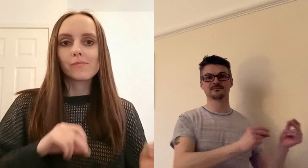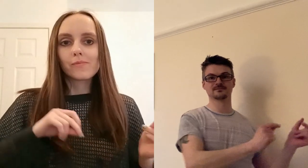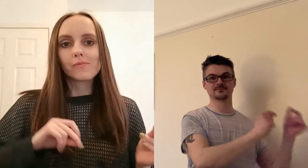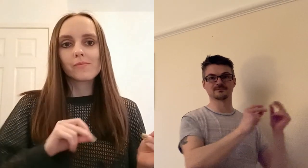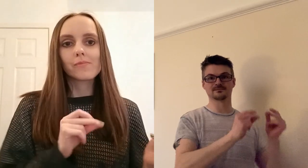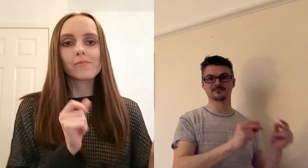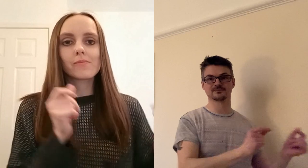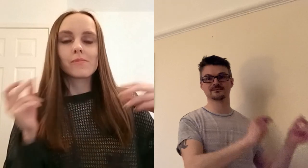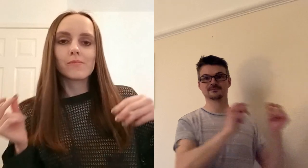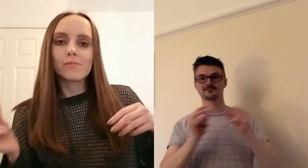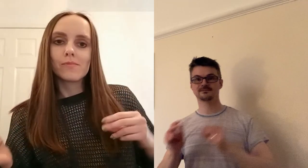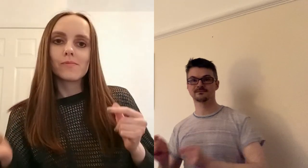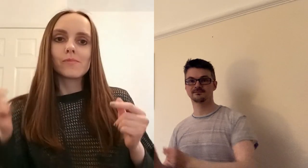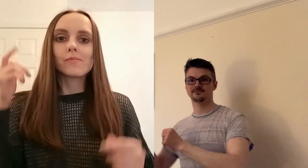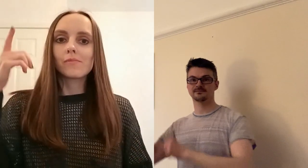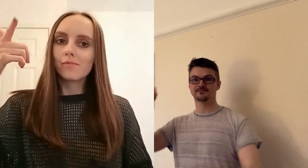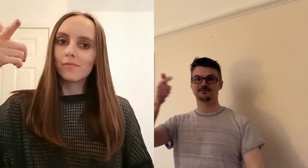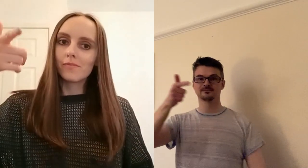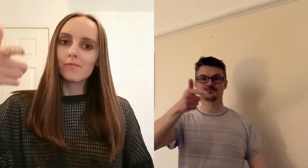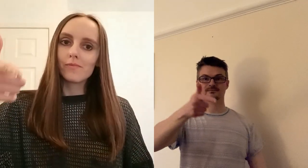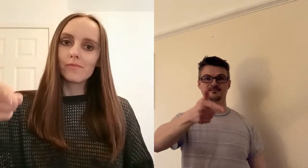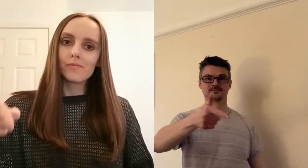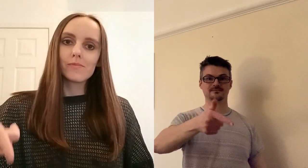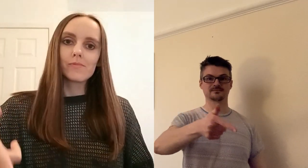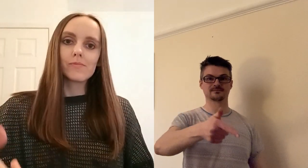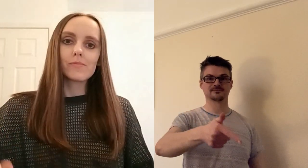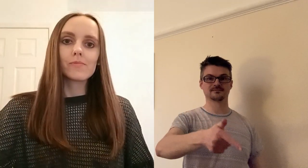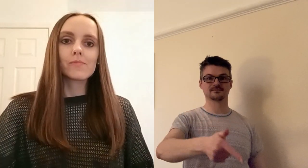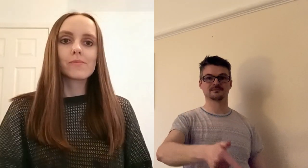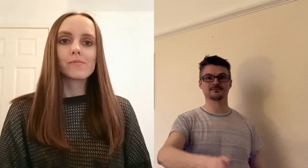this, but you're doing alright, and you got